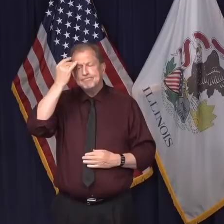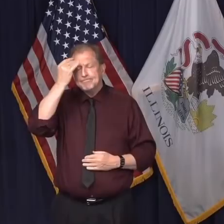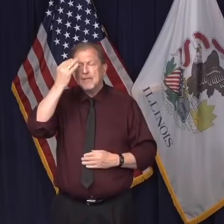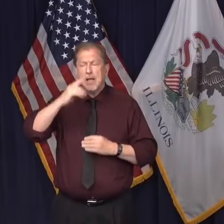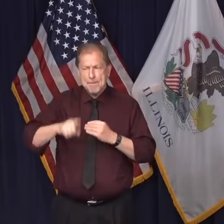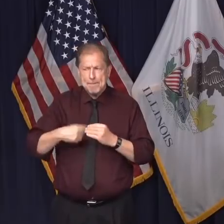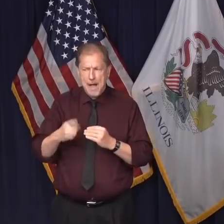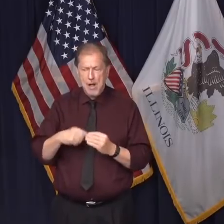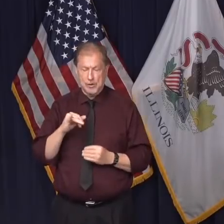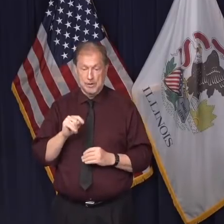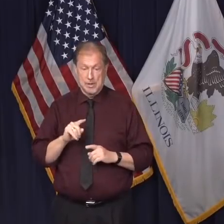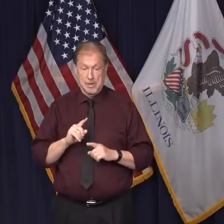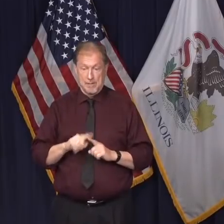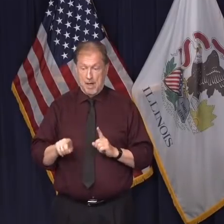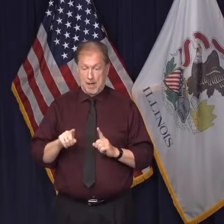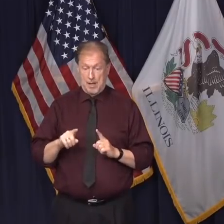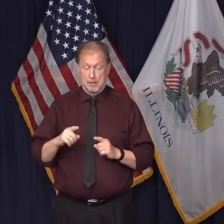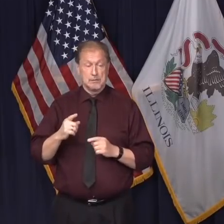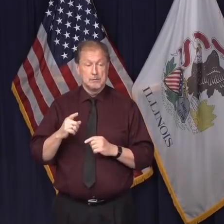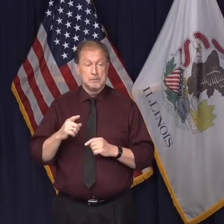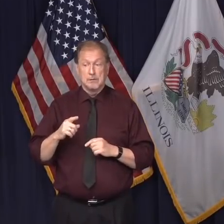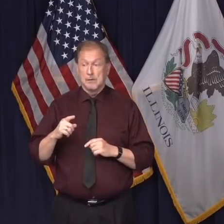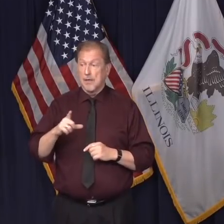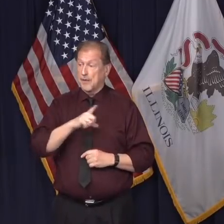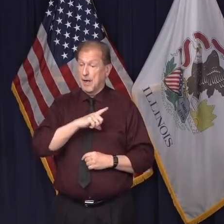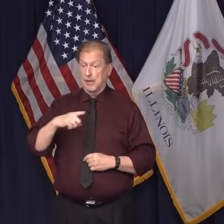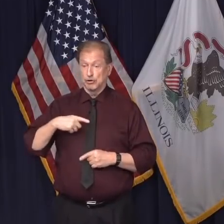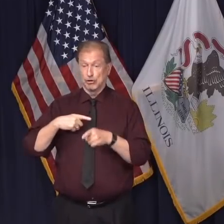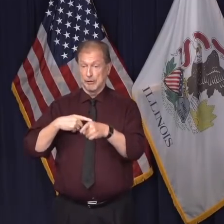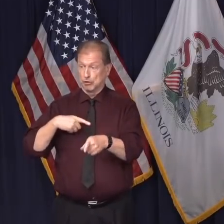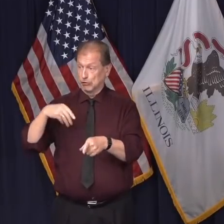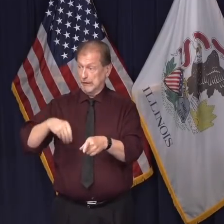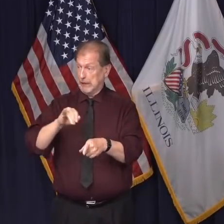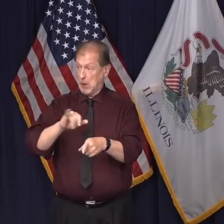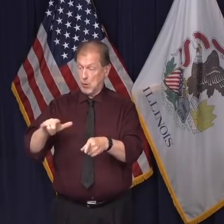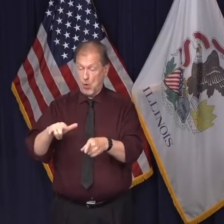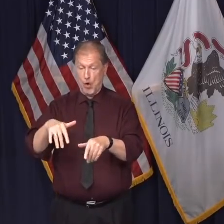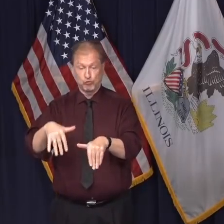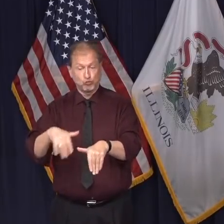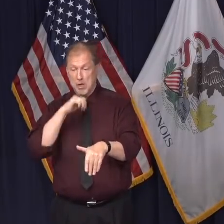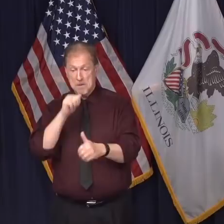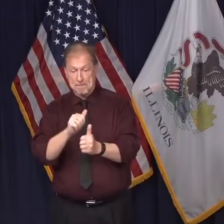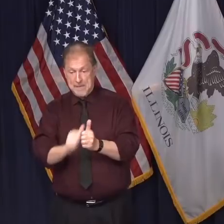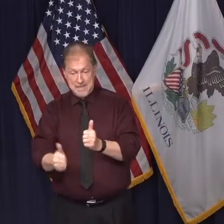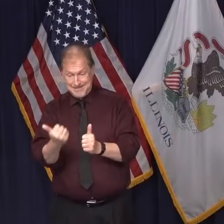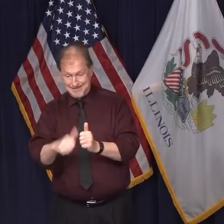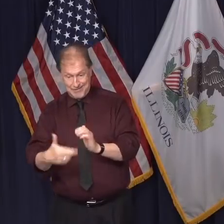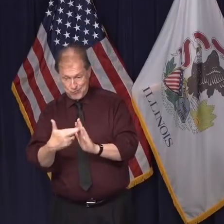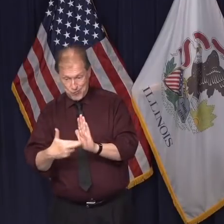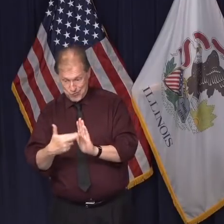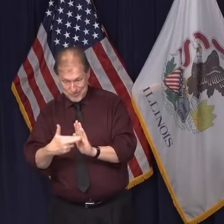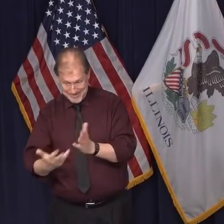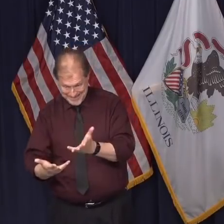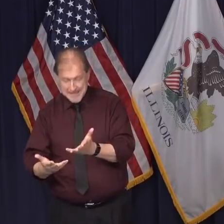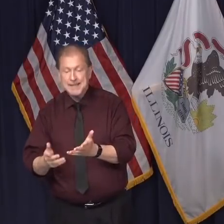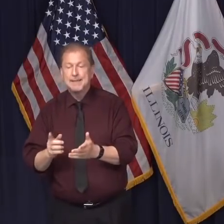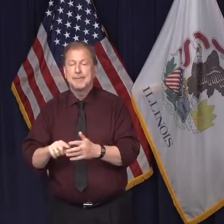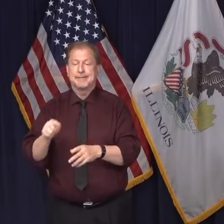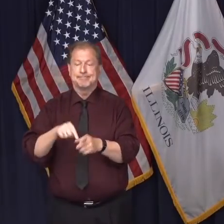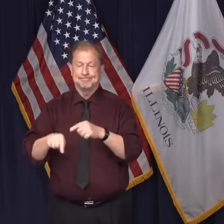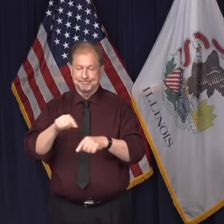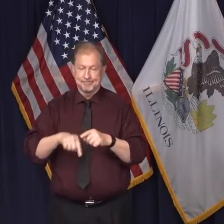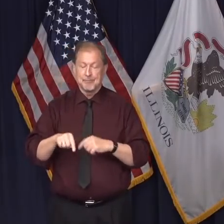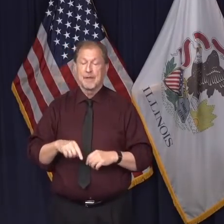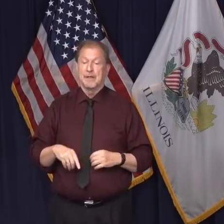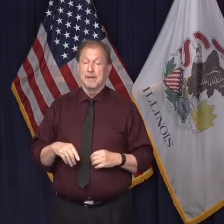been left with because of the inaction by the legislature is the removal of licenses, which is something we